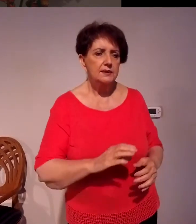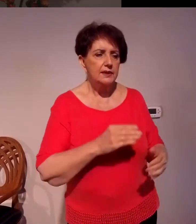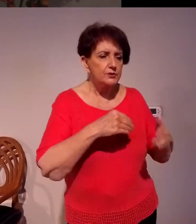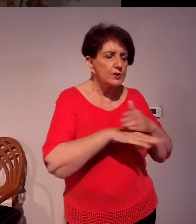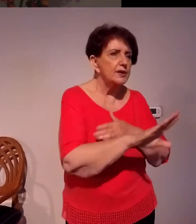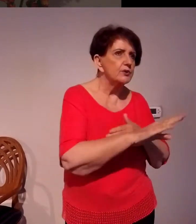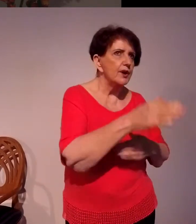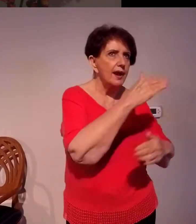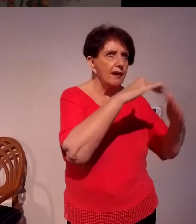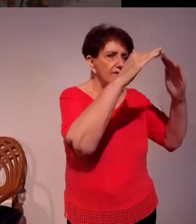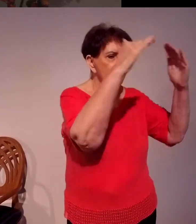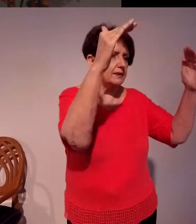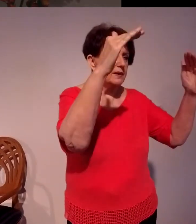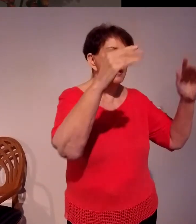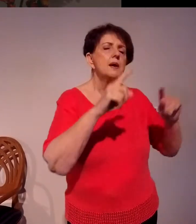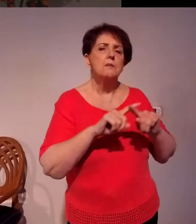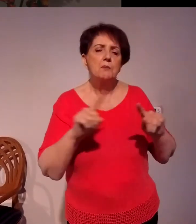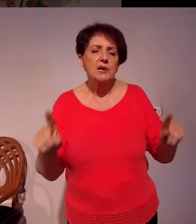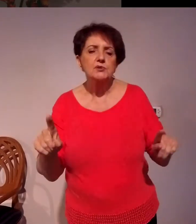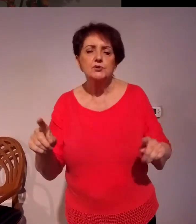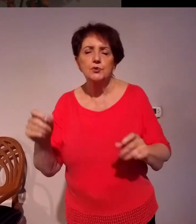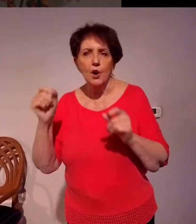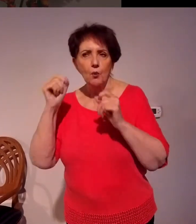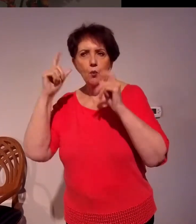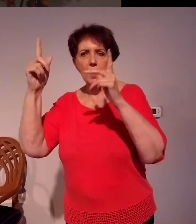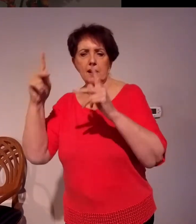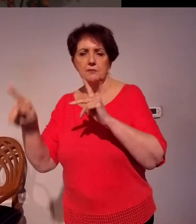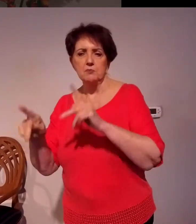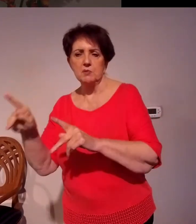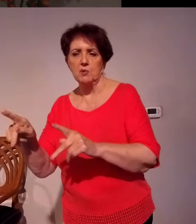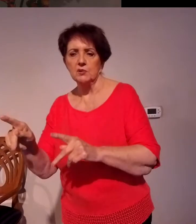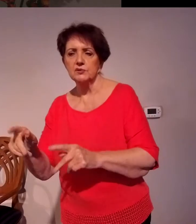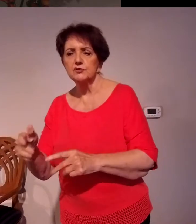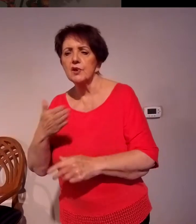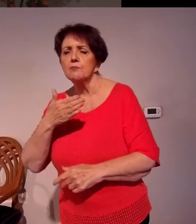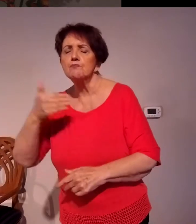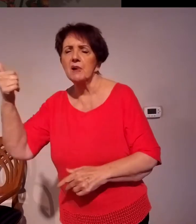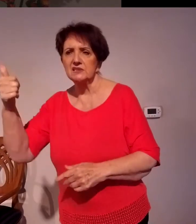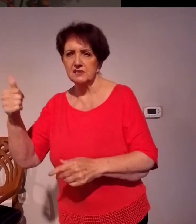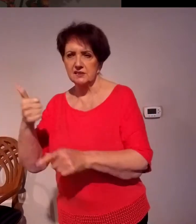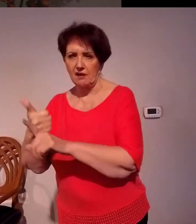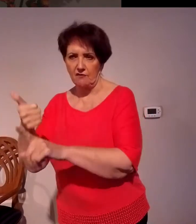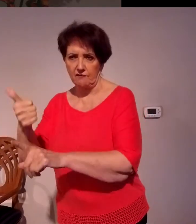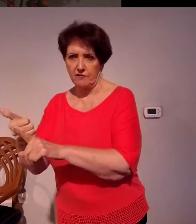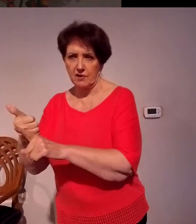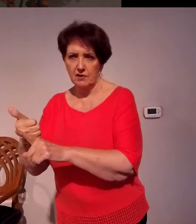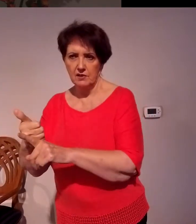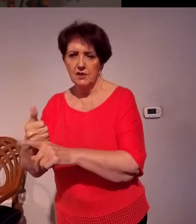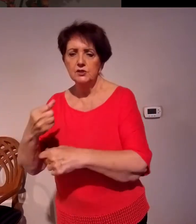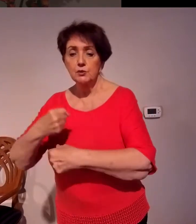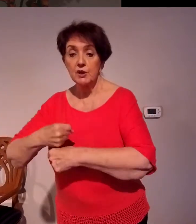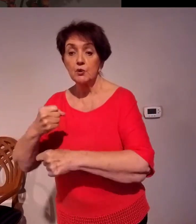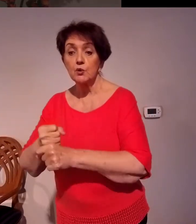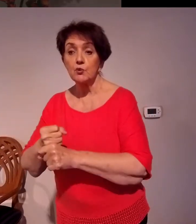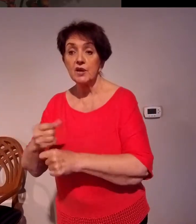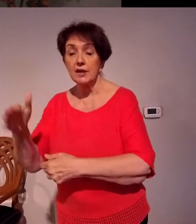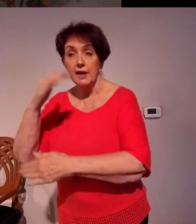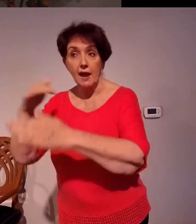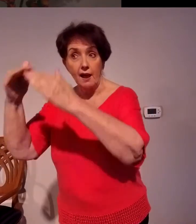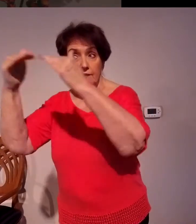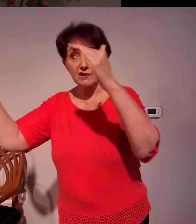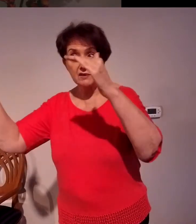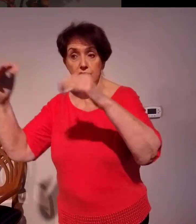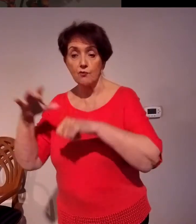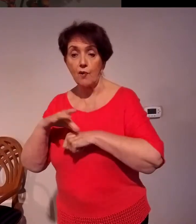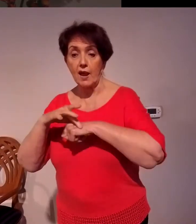to awaken people to their greatest selves, their best selves, so that we can co-create heaven right